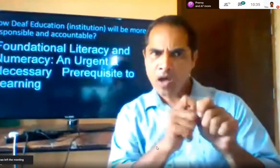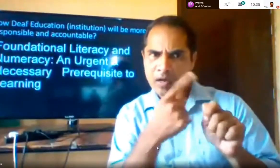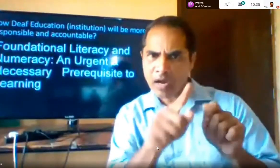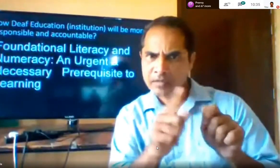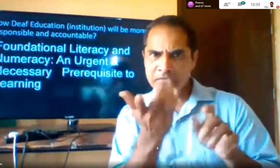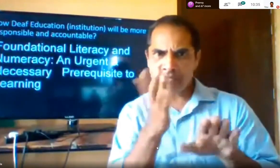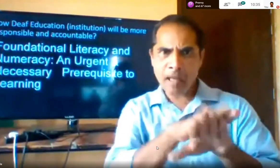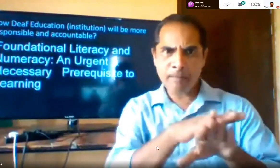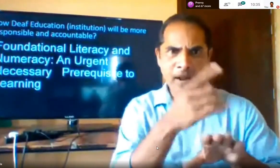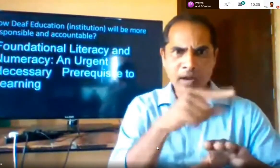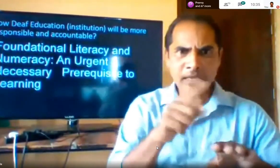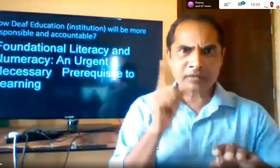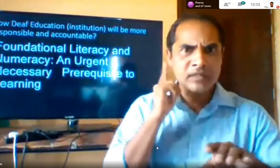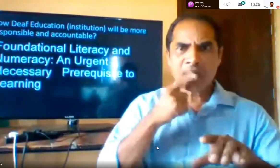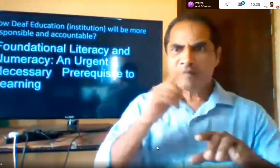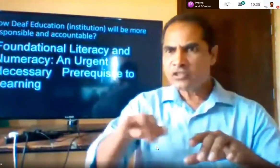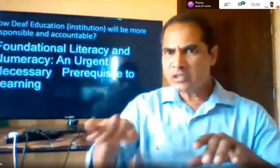this, regarding the deaf education.